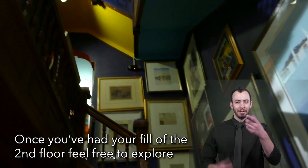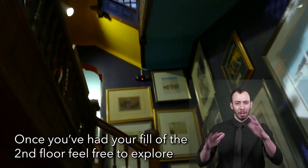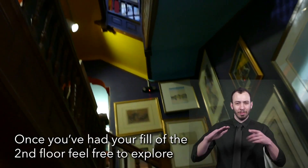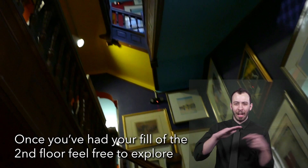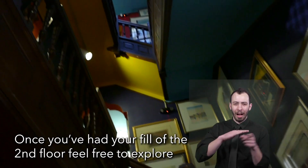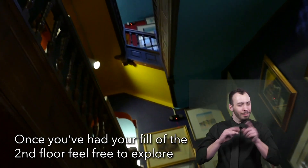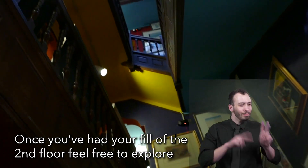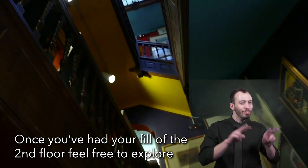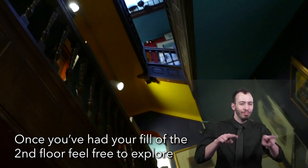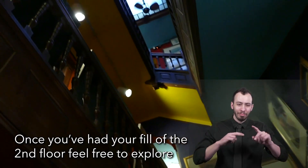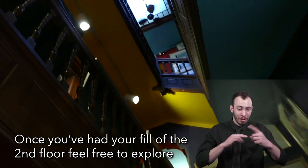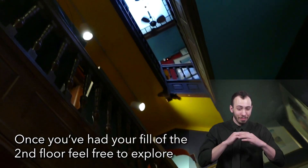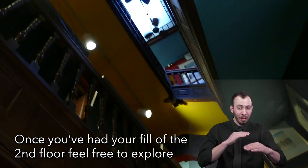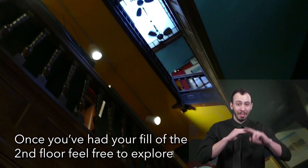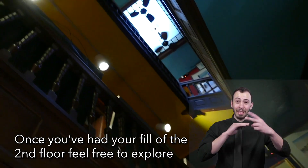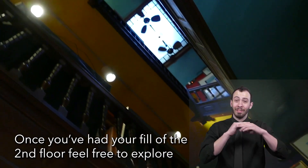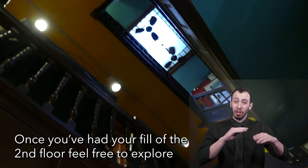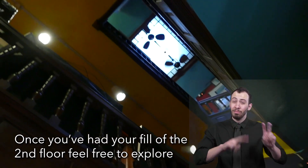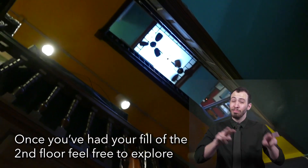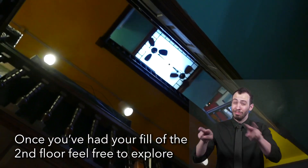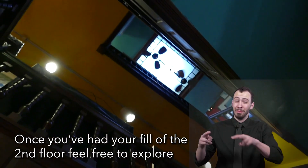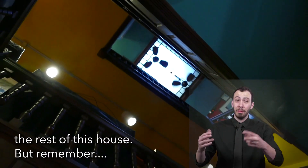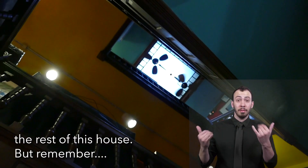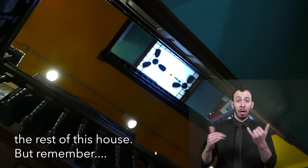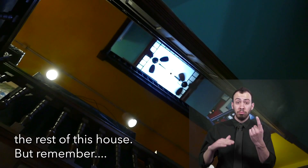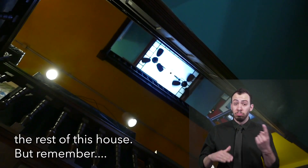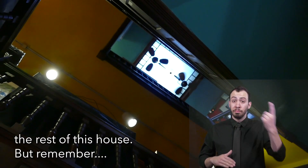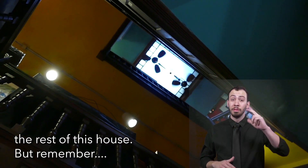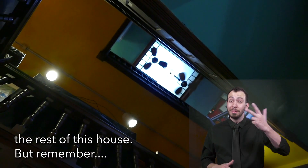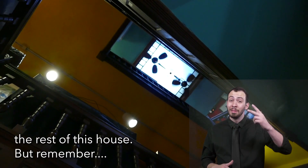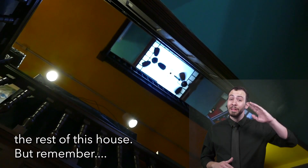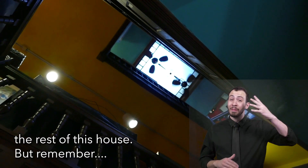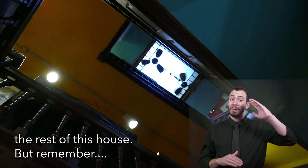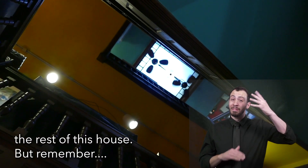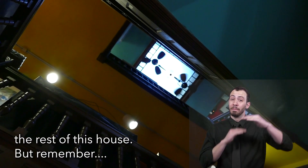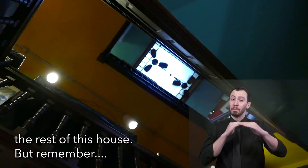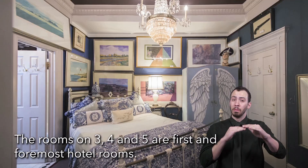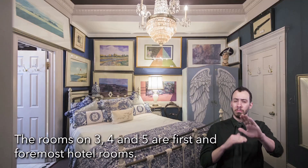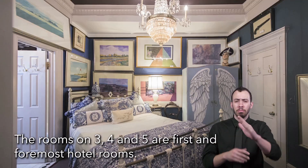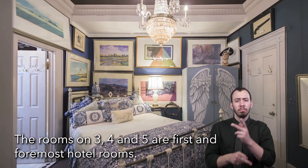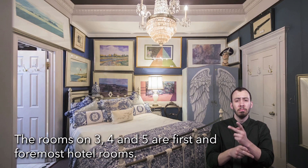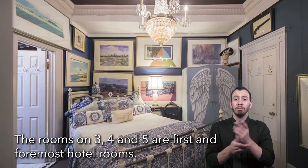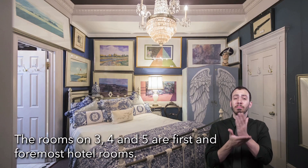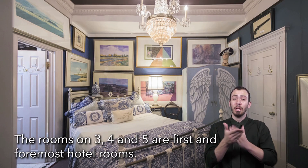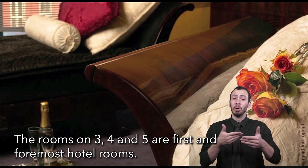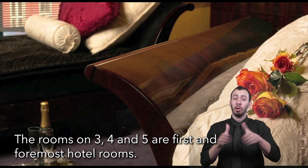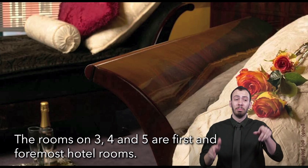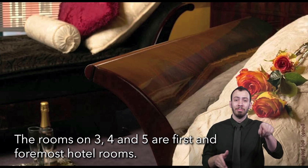Once you've had your fill of the 2nd floor, feel free to explore the rest of this house. But remember, the rooms on 3, 4 and 5 are first